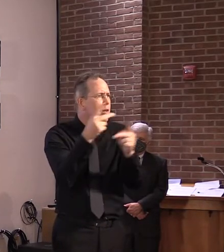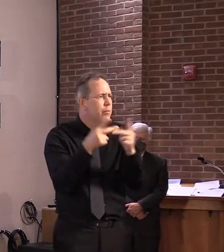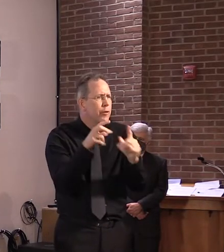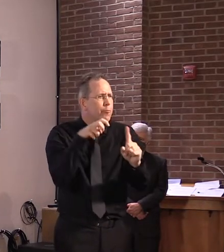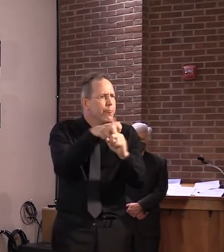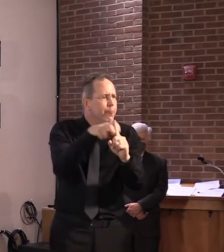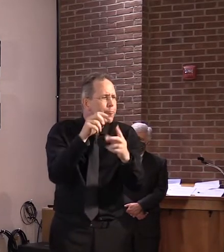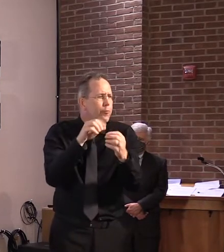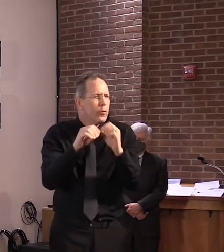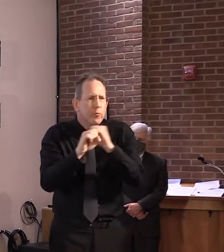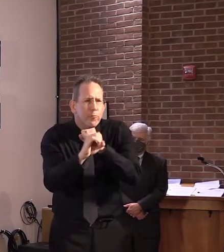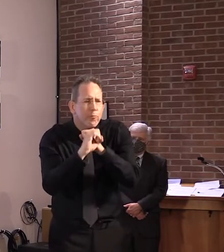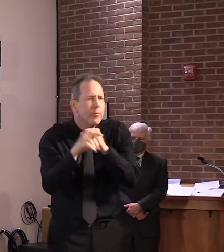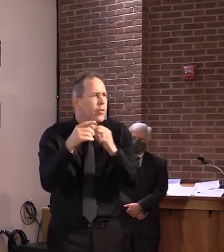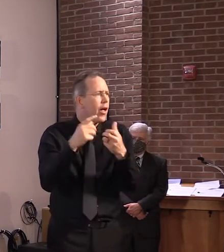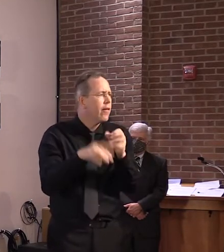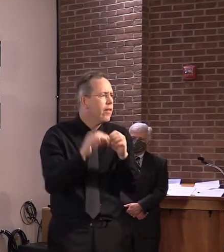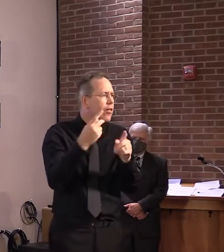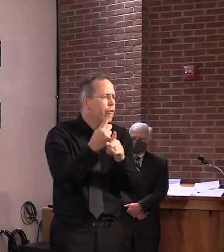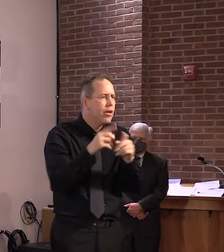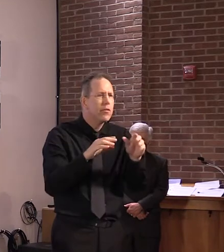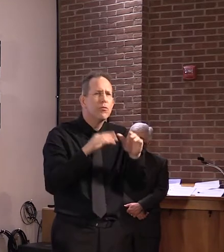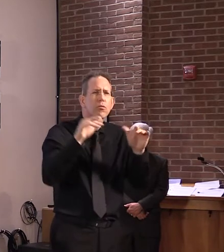happy to, you know, get you connected.